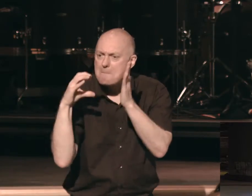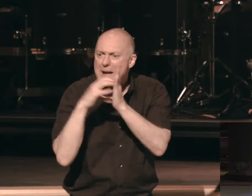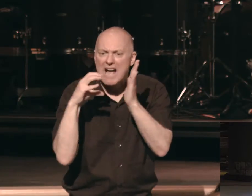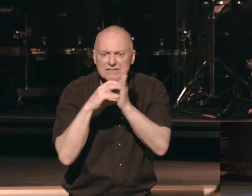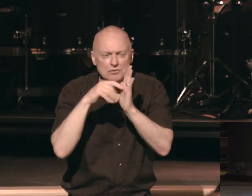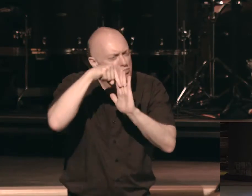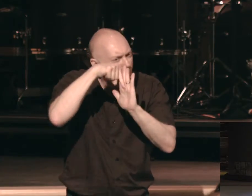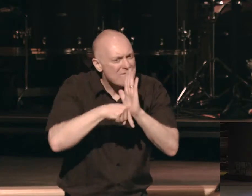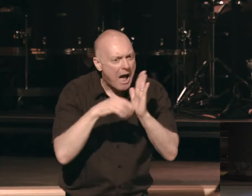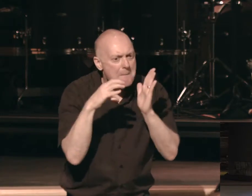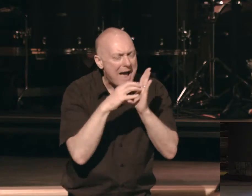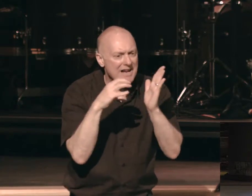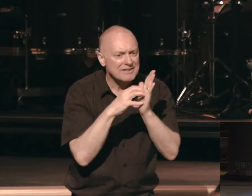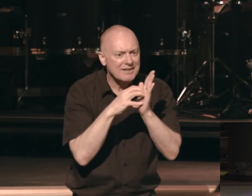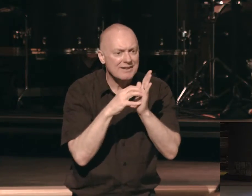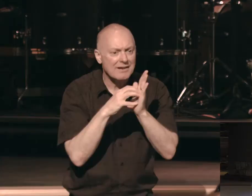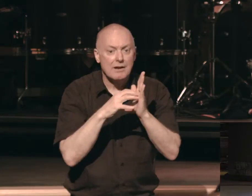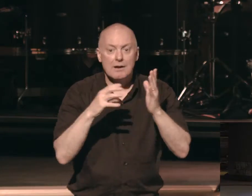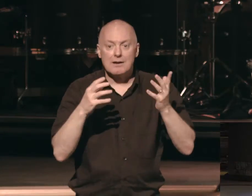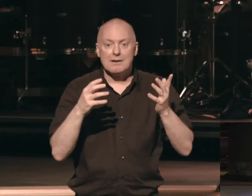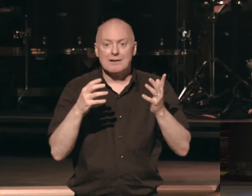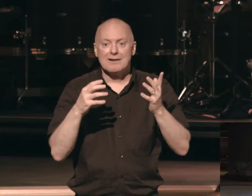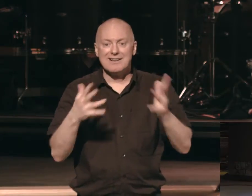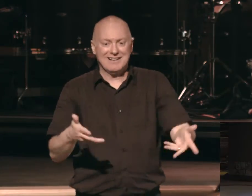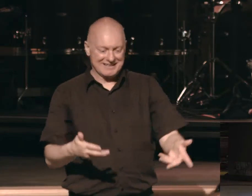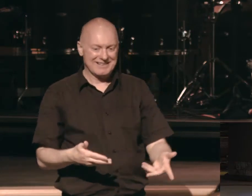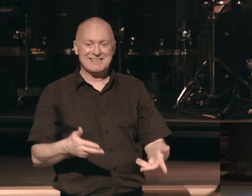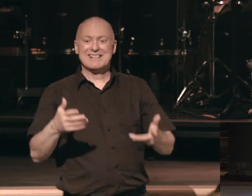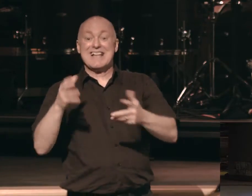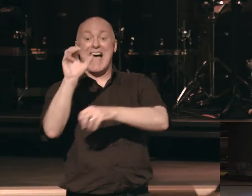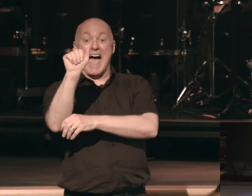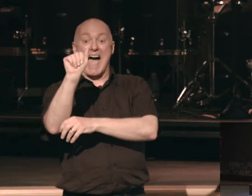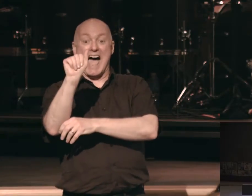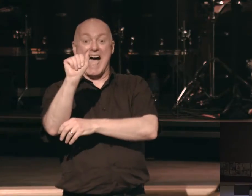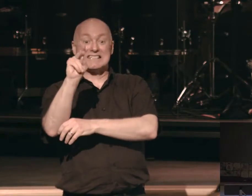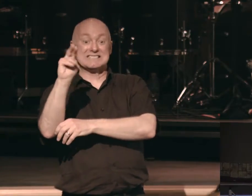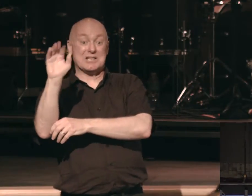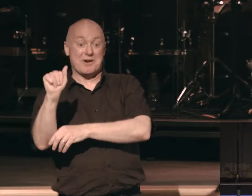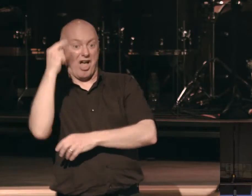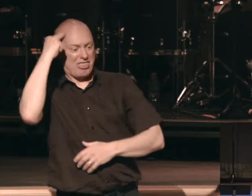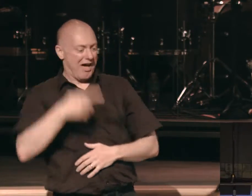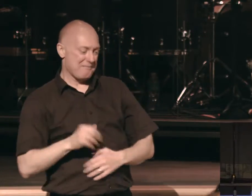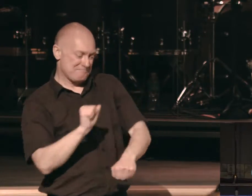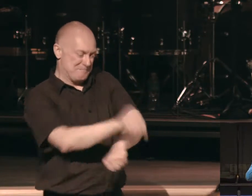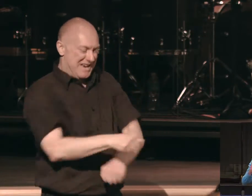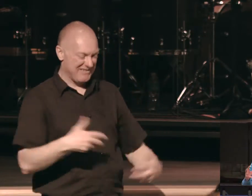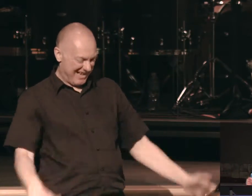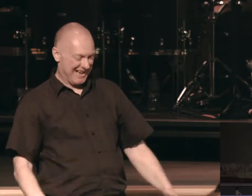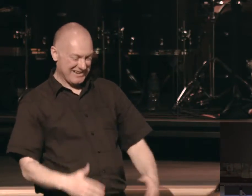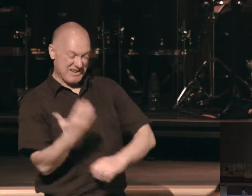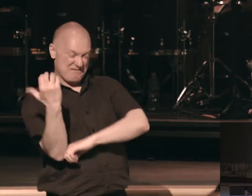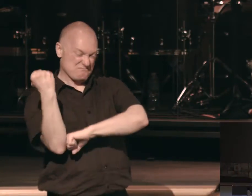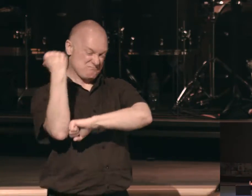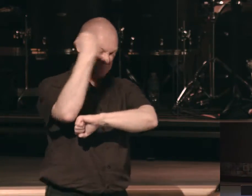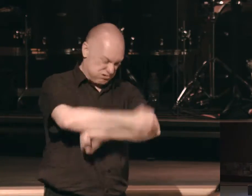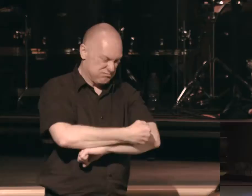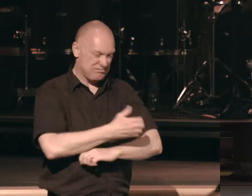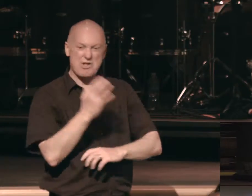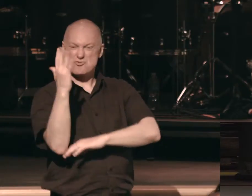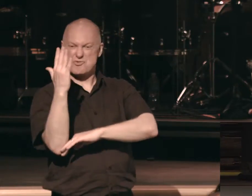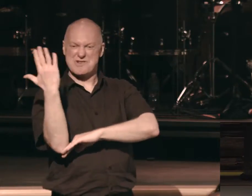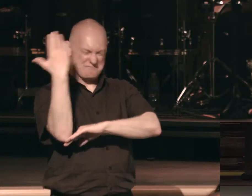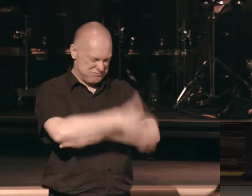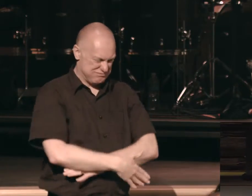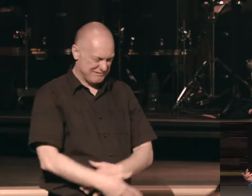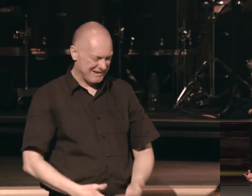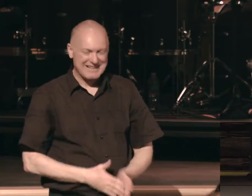this text is. You see, just when the enemy thought they had won, there's David's kingdom, it's dwindling, and God's plan